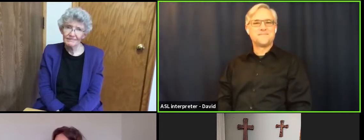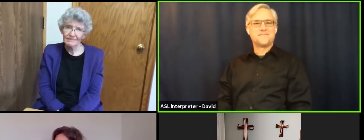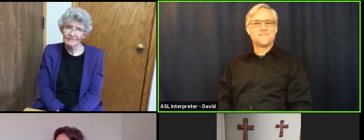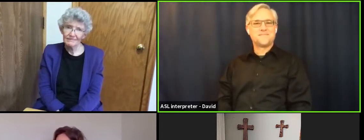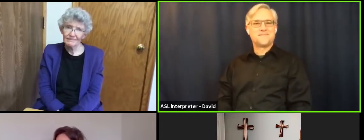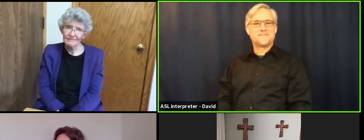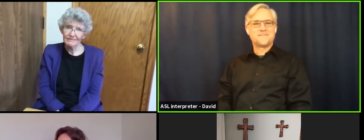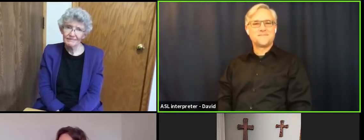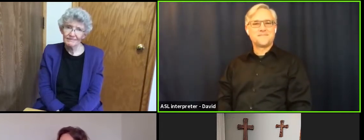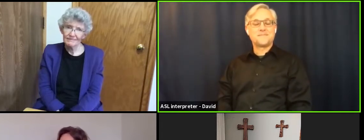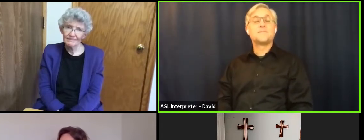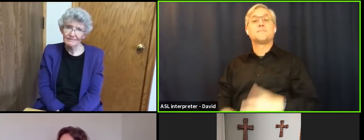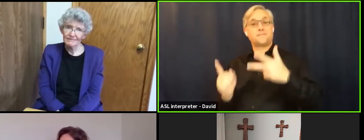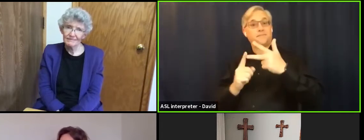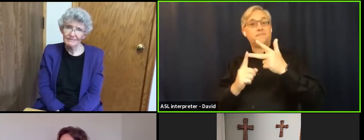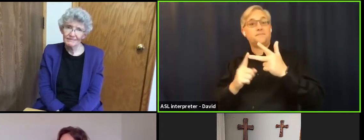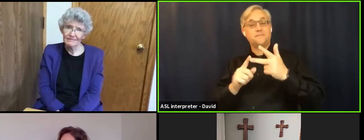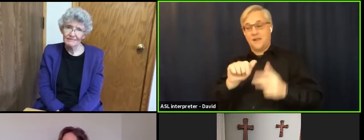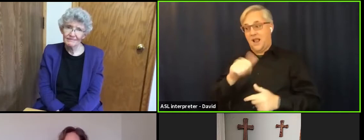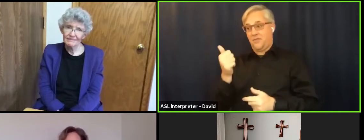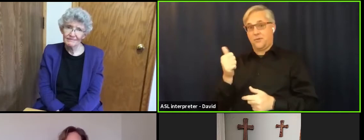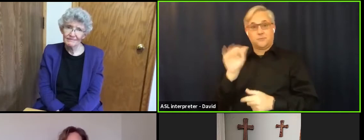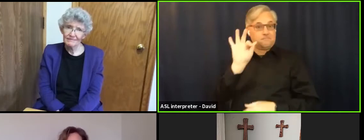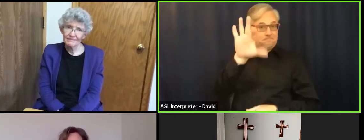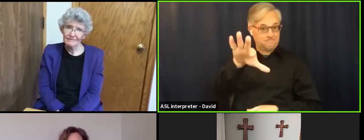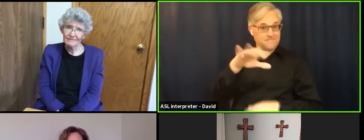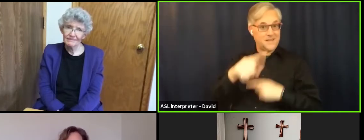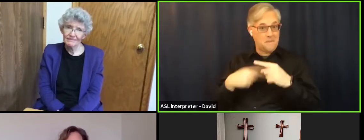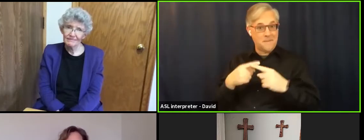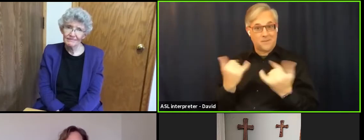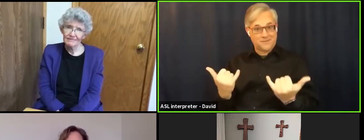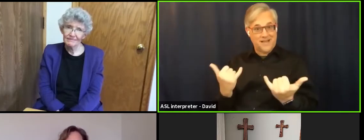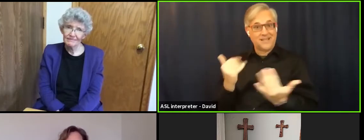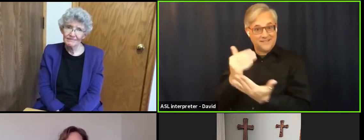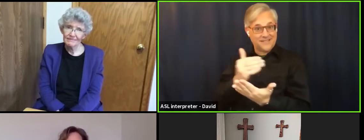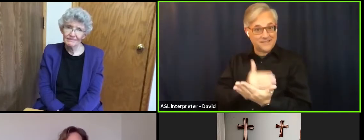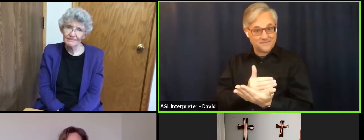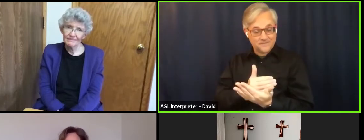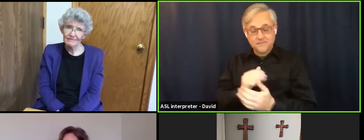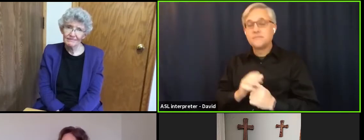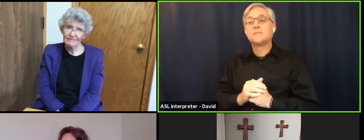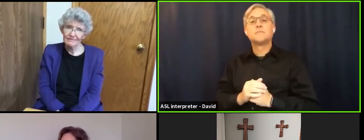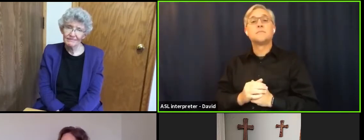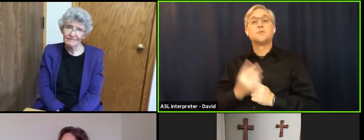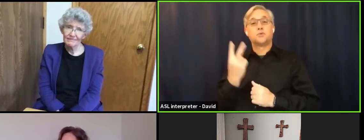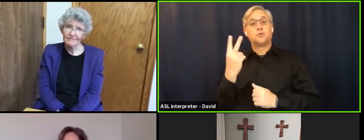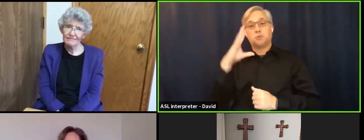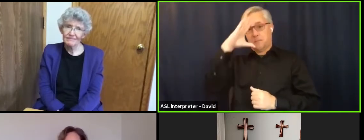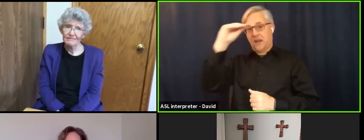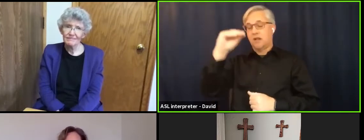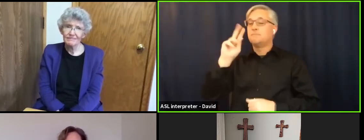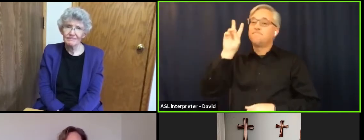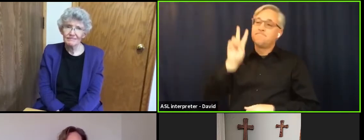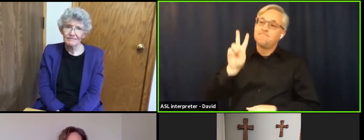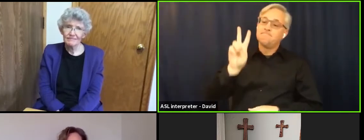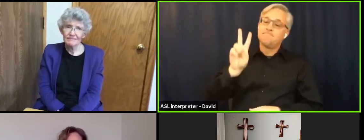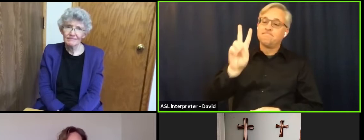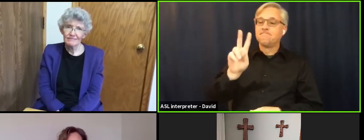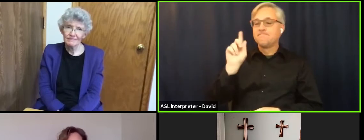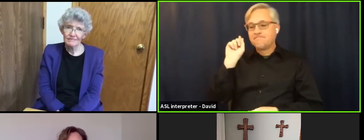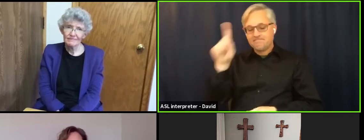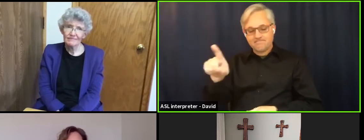So the other thing about today's lesson is they're on the road, they're going to Emmaus. And Emmaus is about